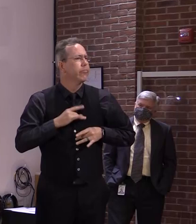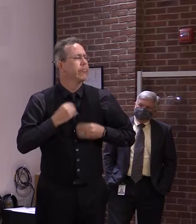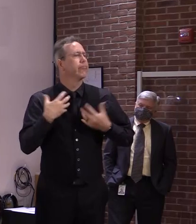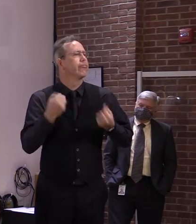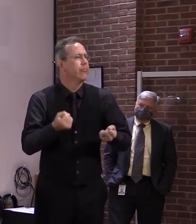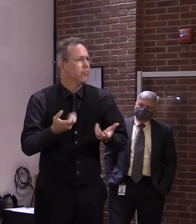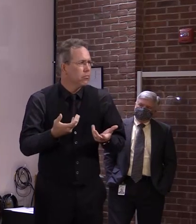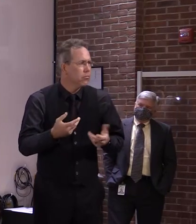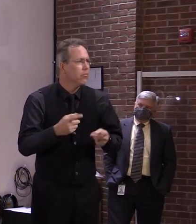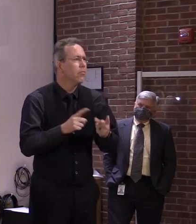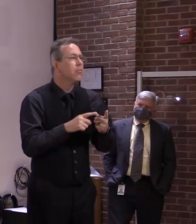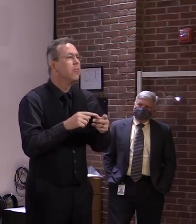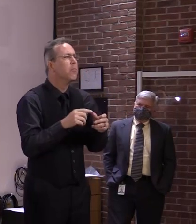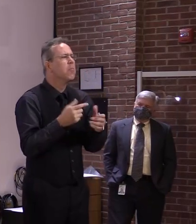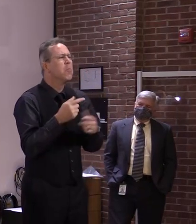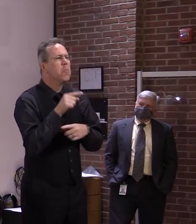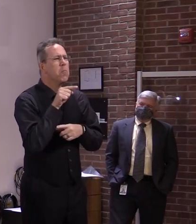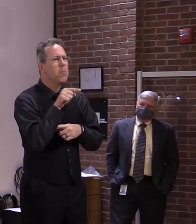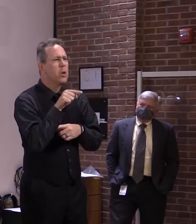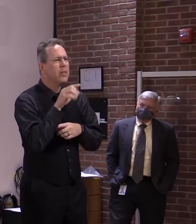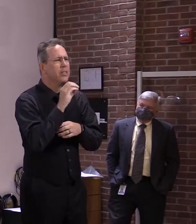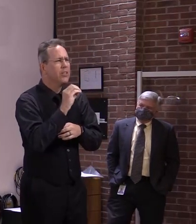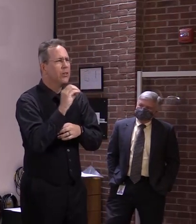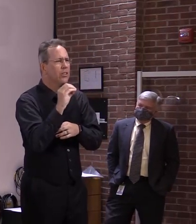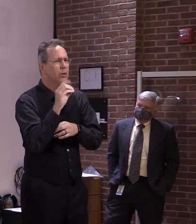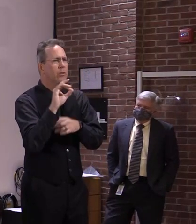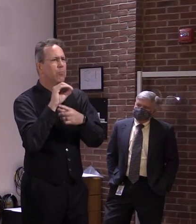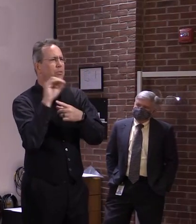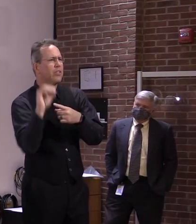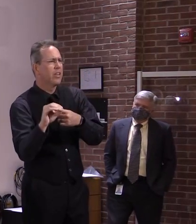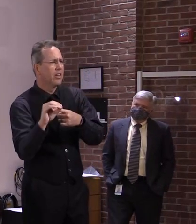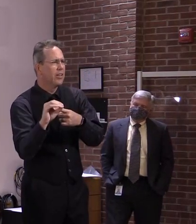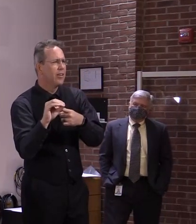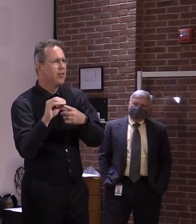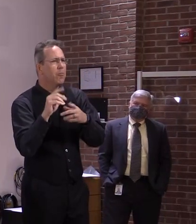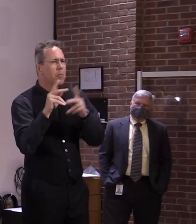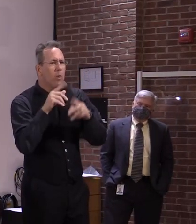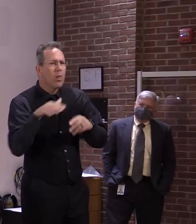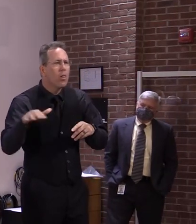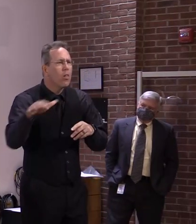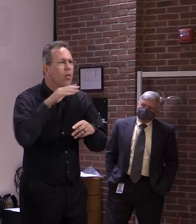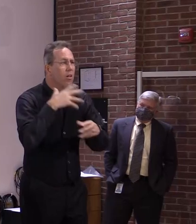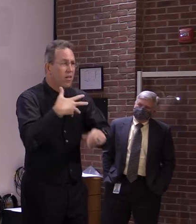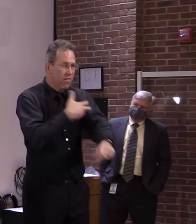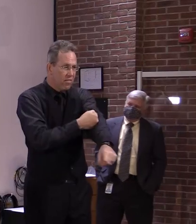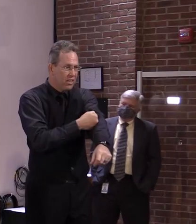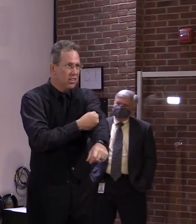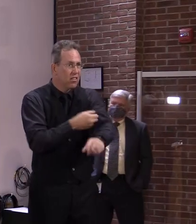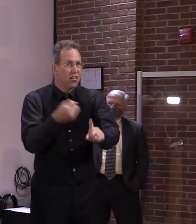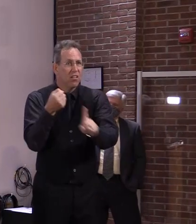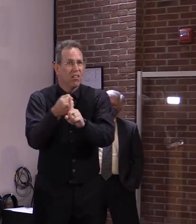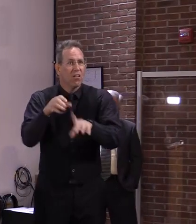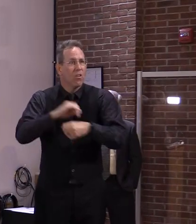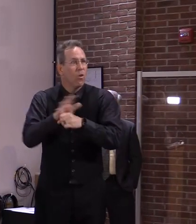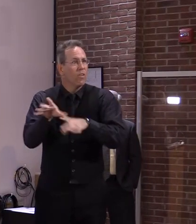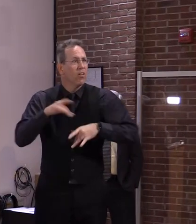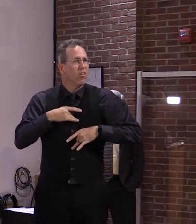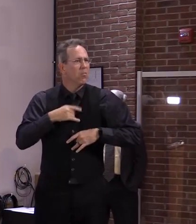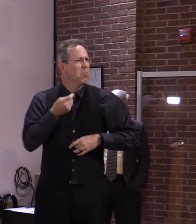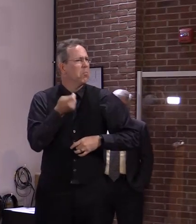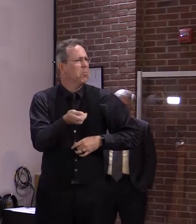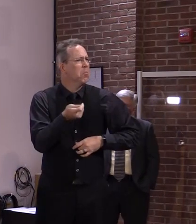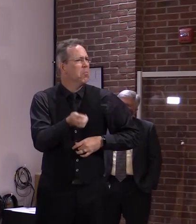0.06% at this point in time of our cases, a huge majority of those are mild illness or